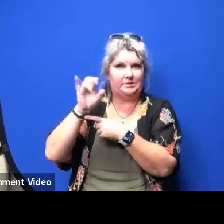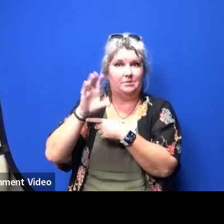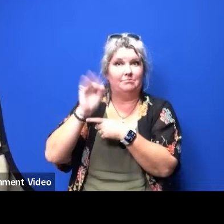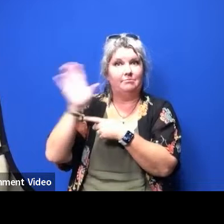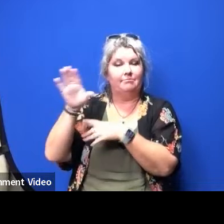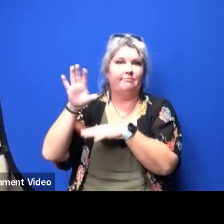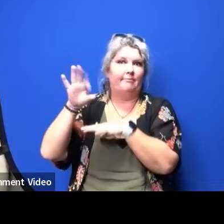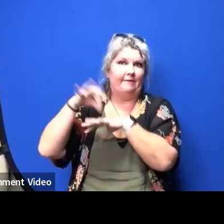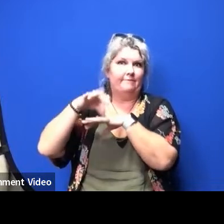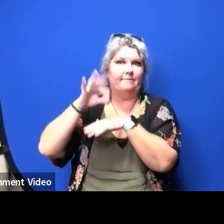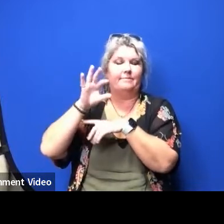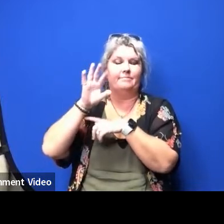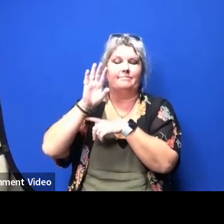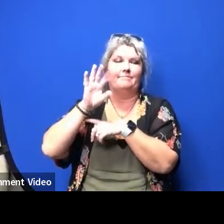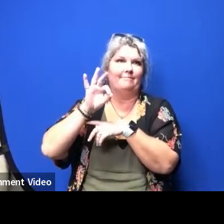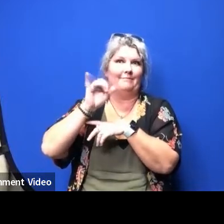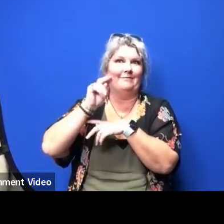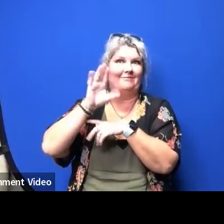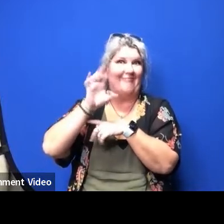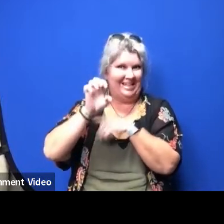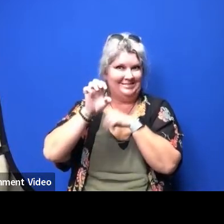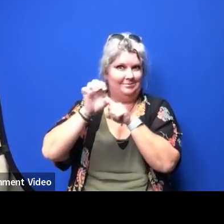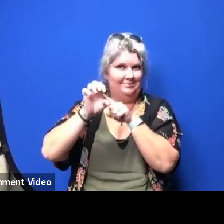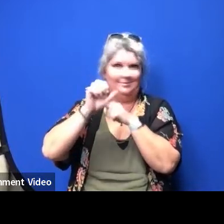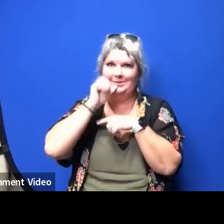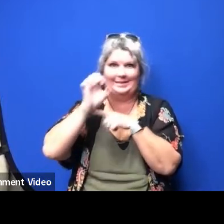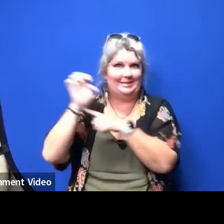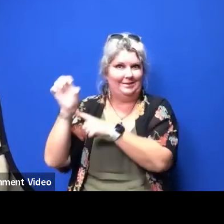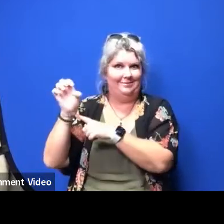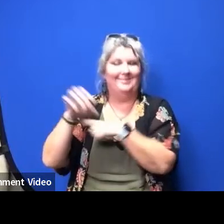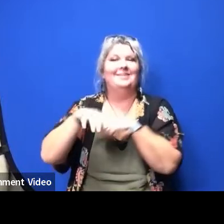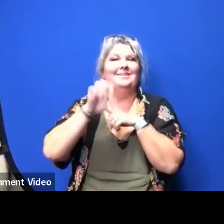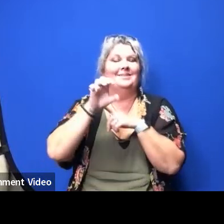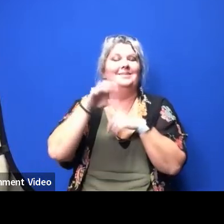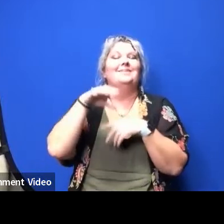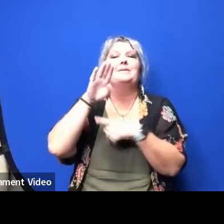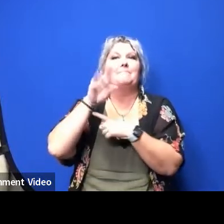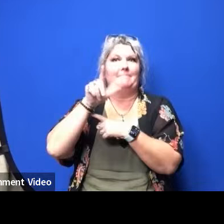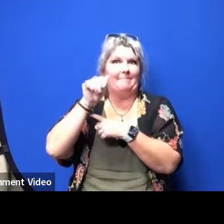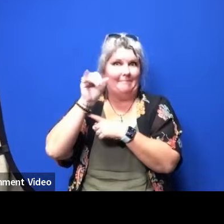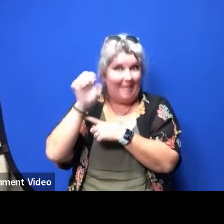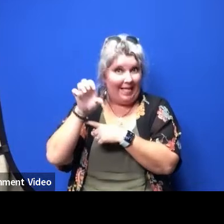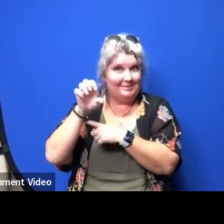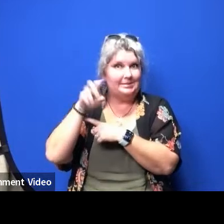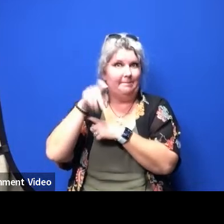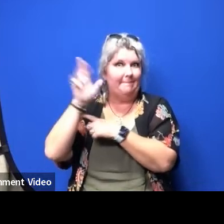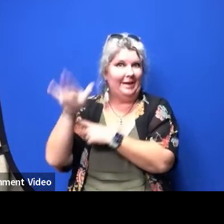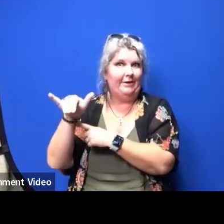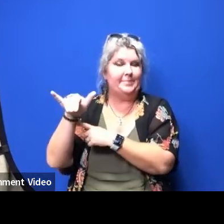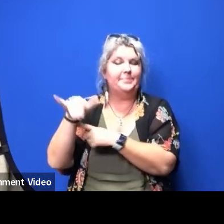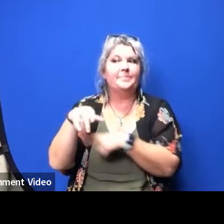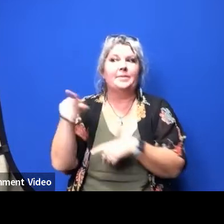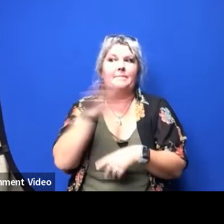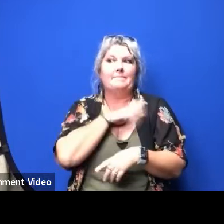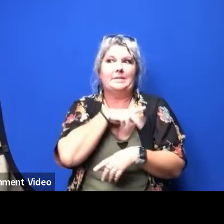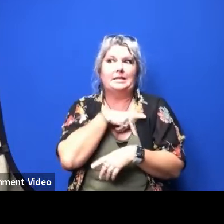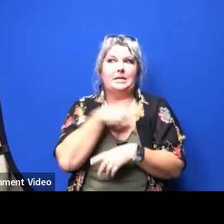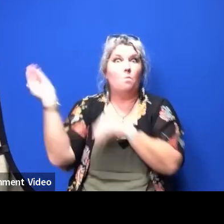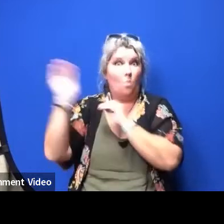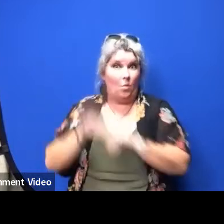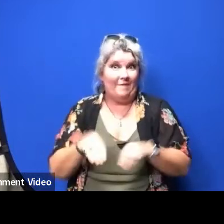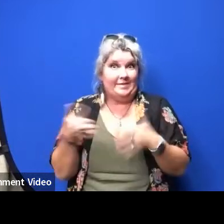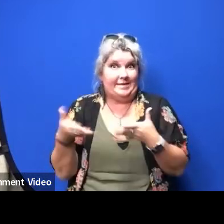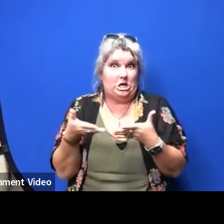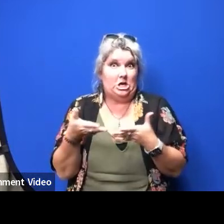when my brother, Connor Davis, his fiance, Blaze